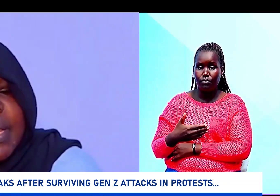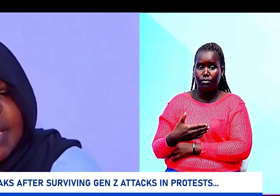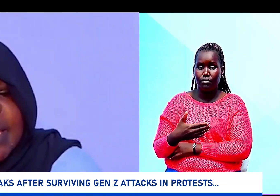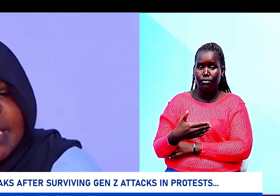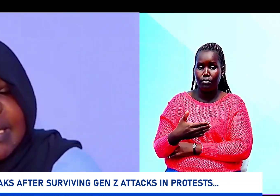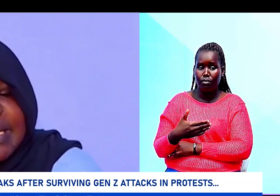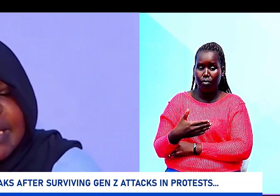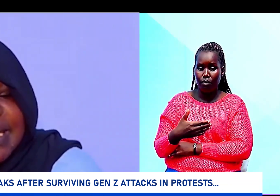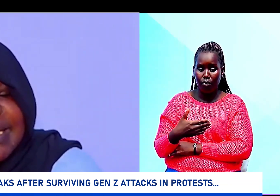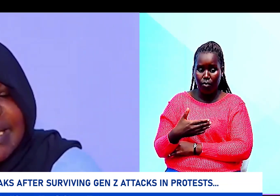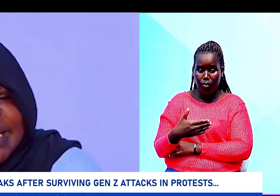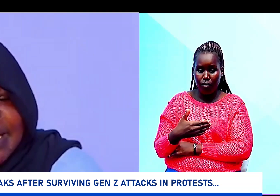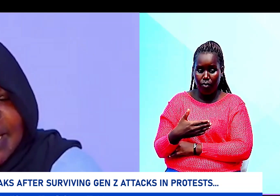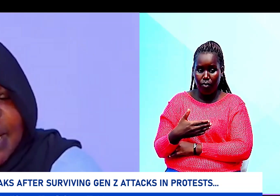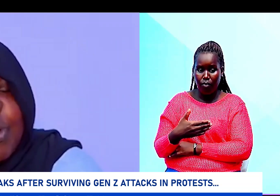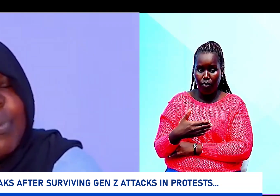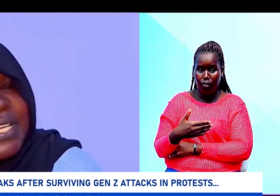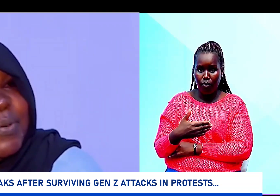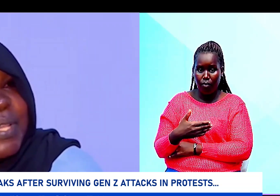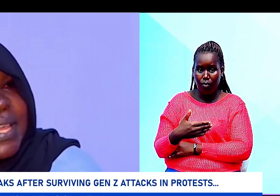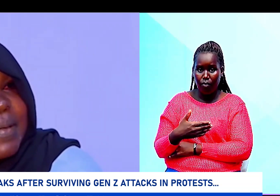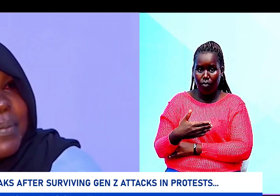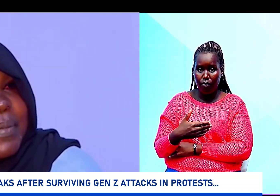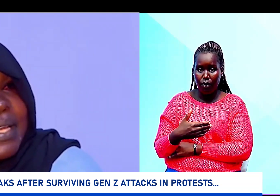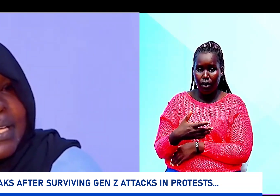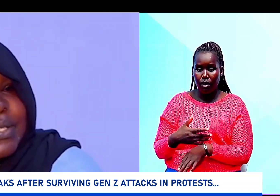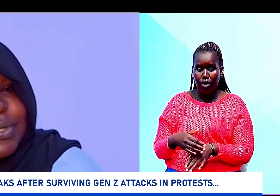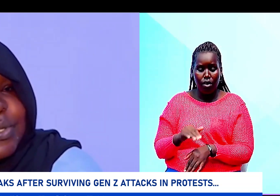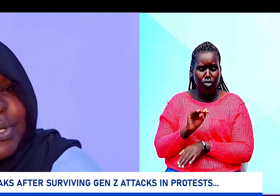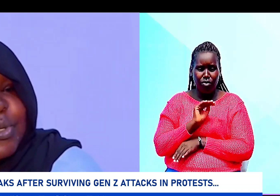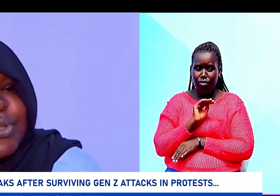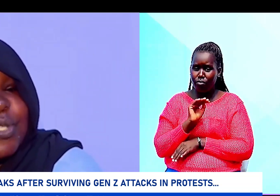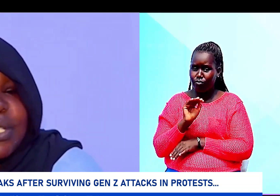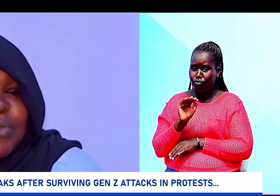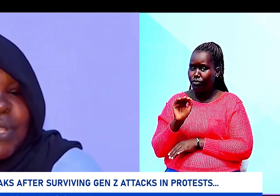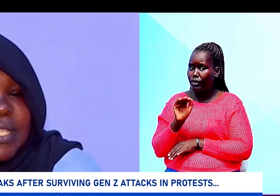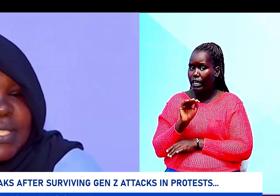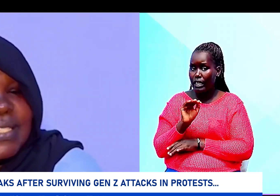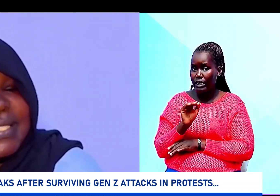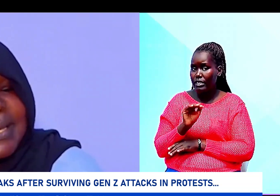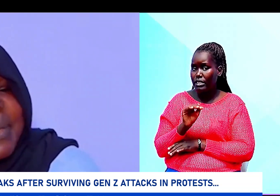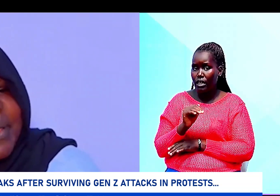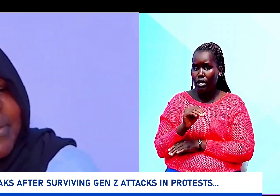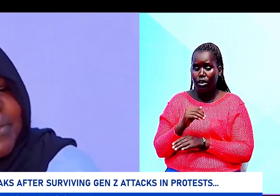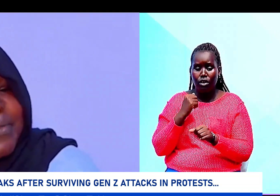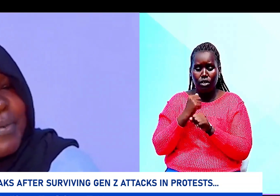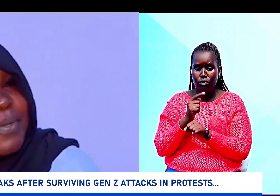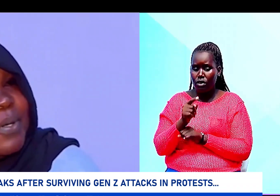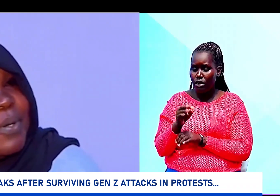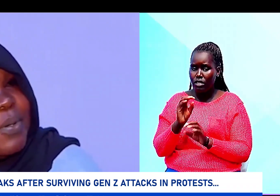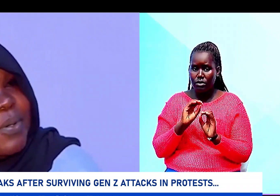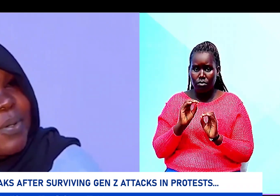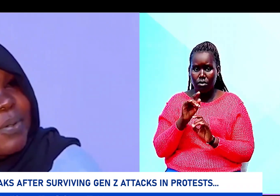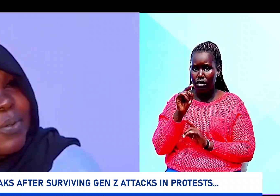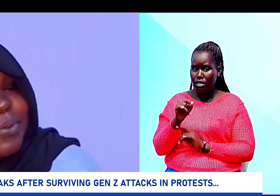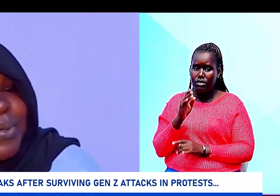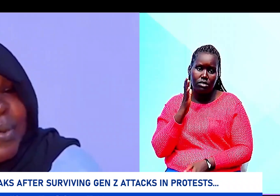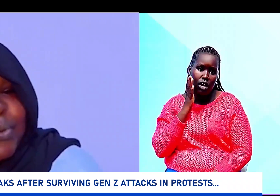they were pleading with them, like, "You shouldn't do this. This is a mother to